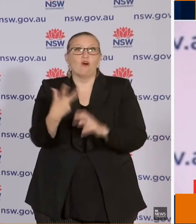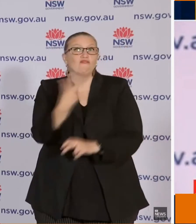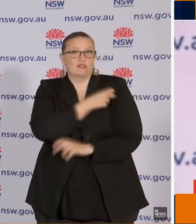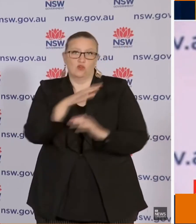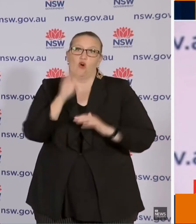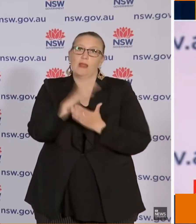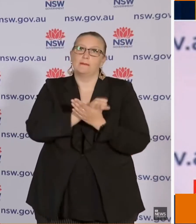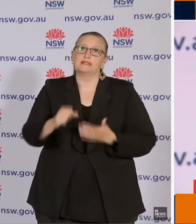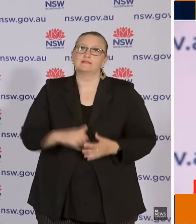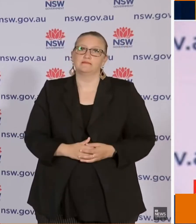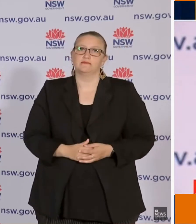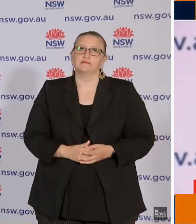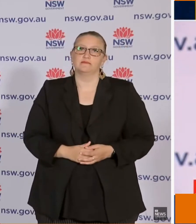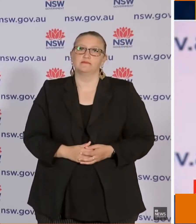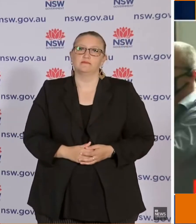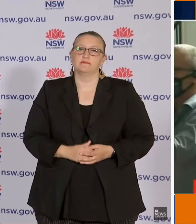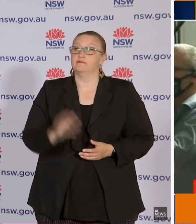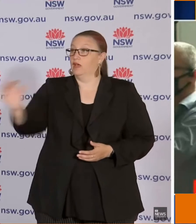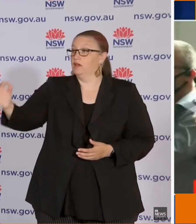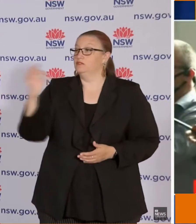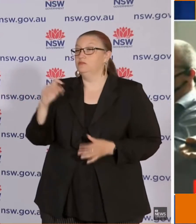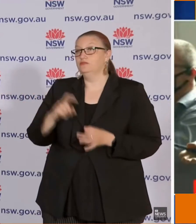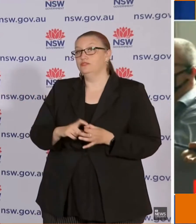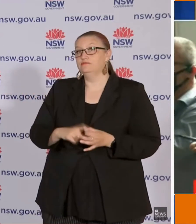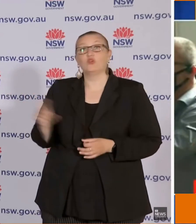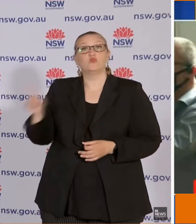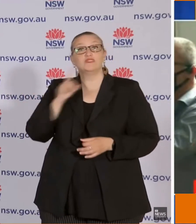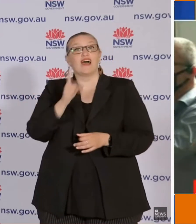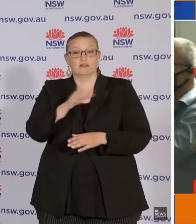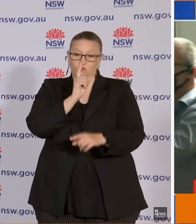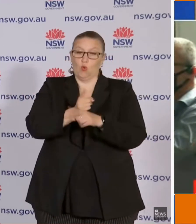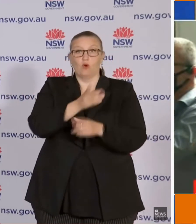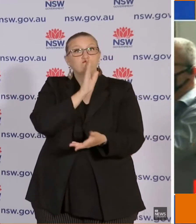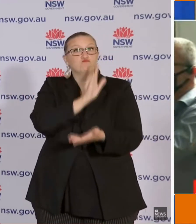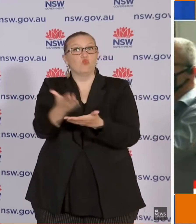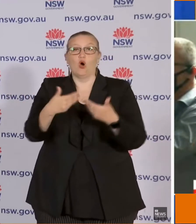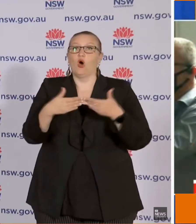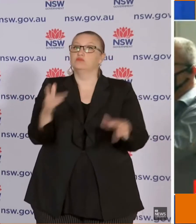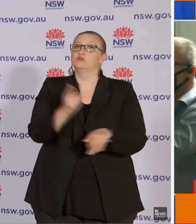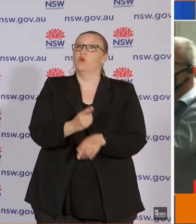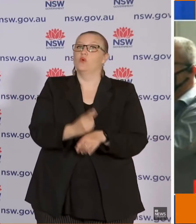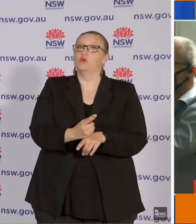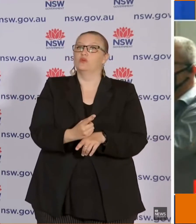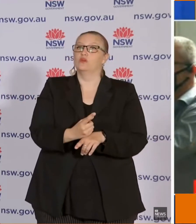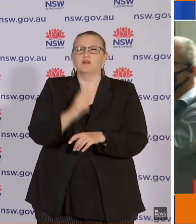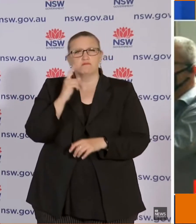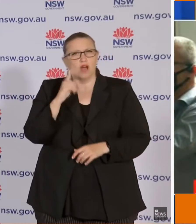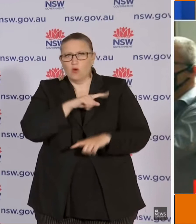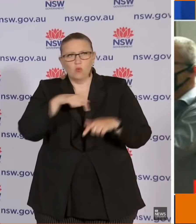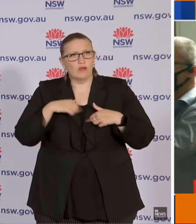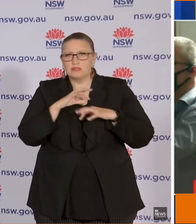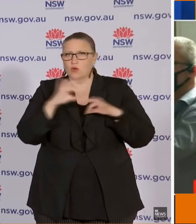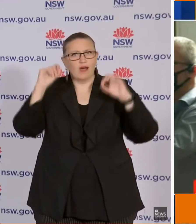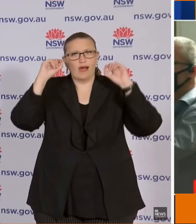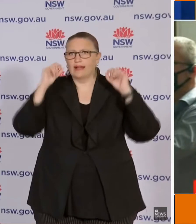You say you want to tell it like it is and give people every bit of information they need. But we still don't know what the modelling and the